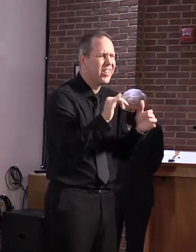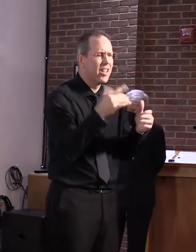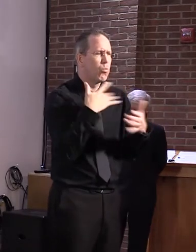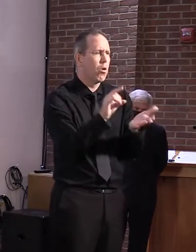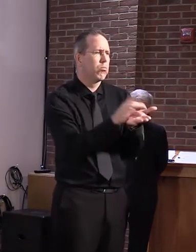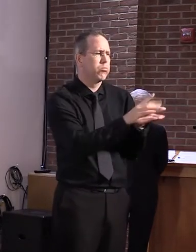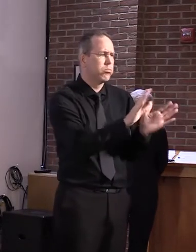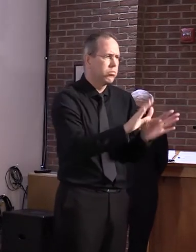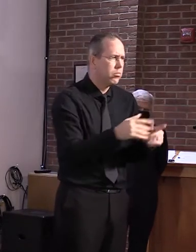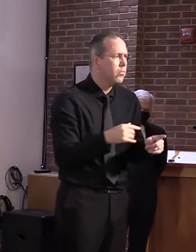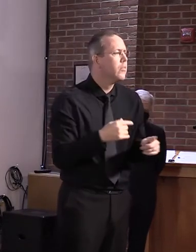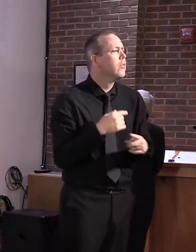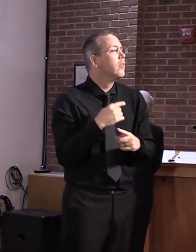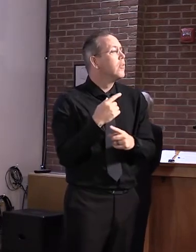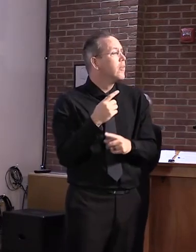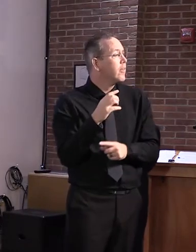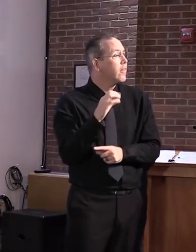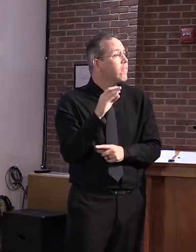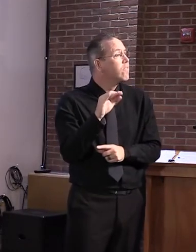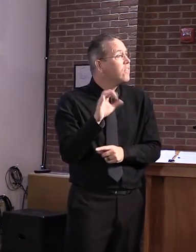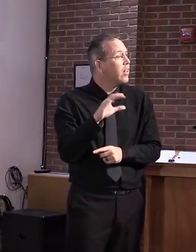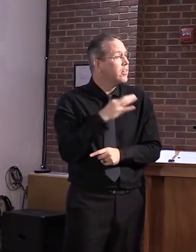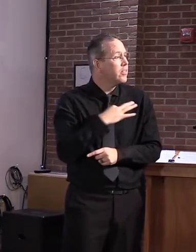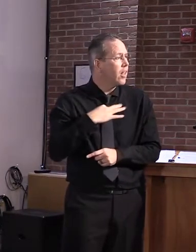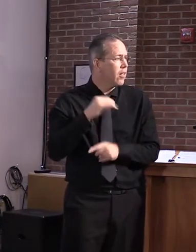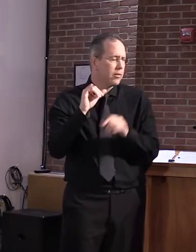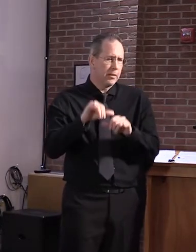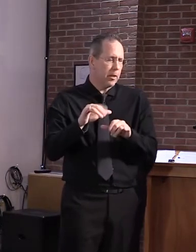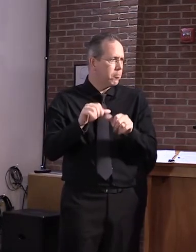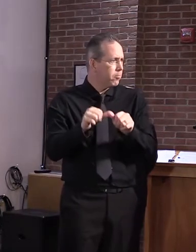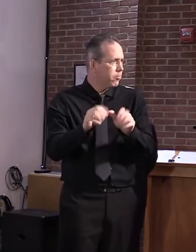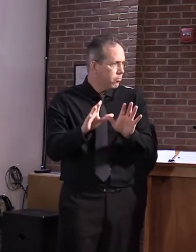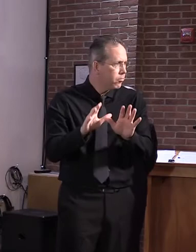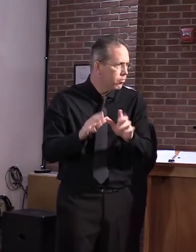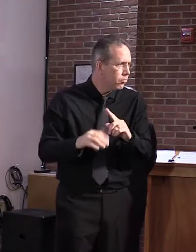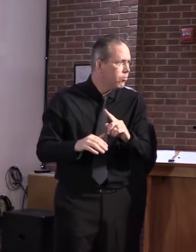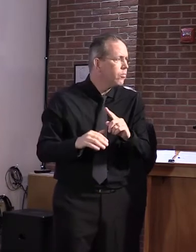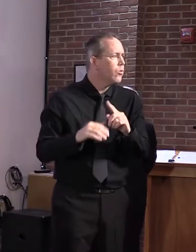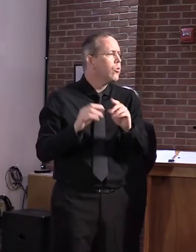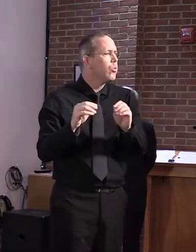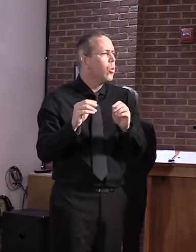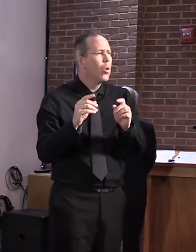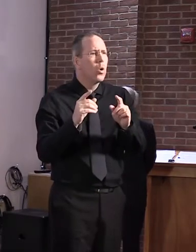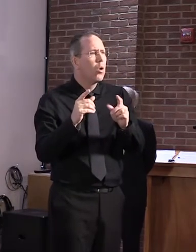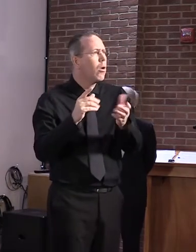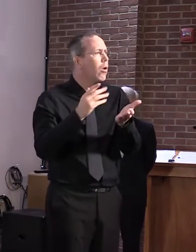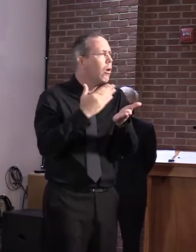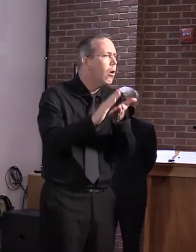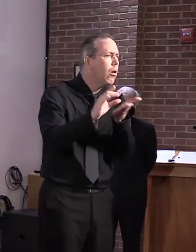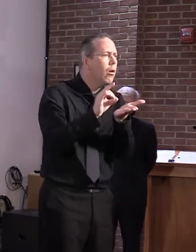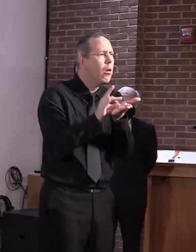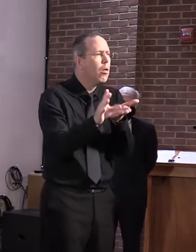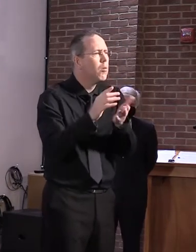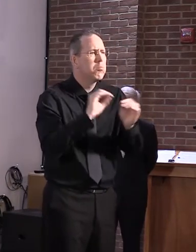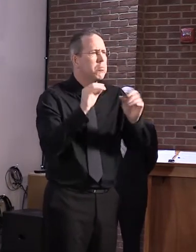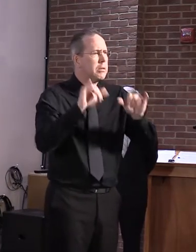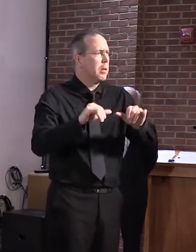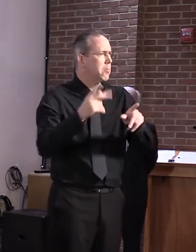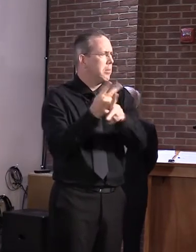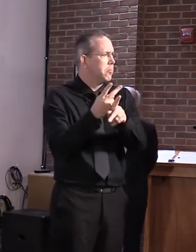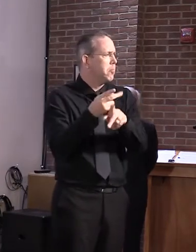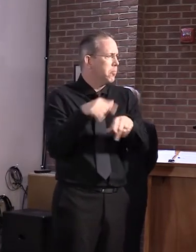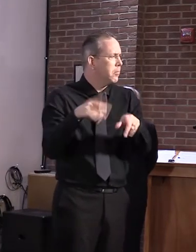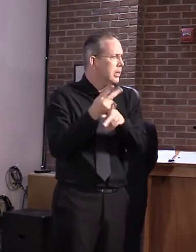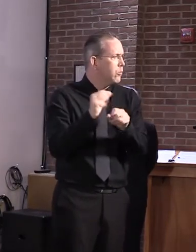be teaching as well as our lecturers. Okay. Thank you. Thank you for your time.